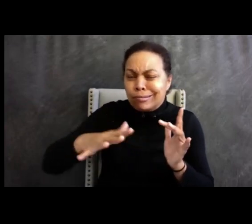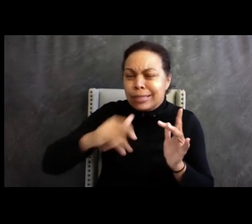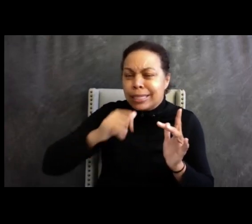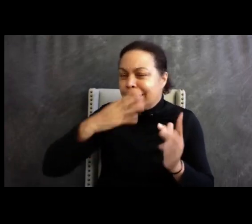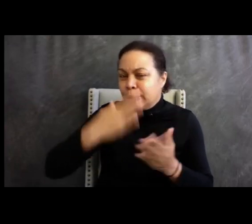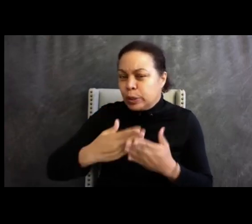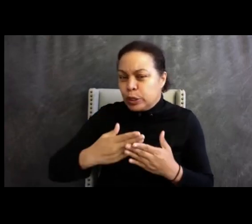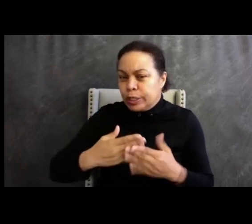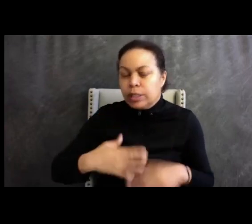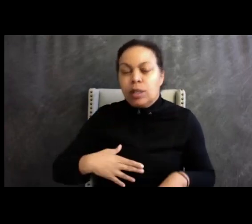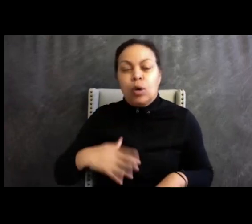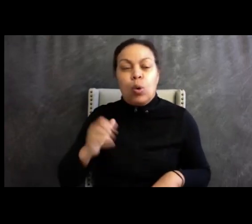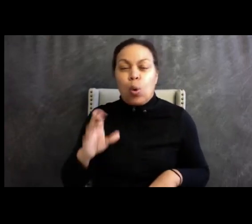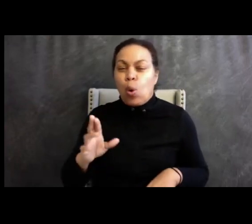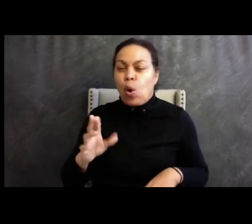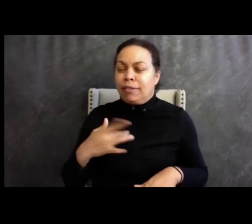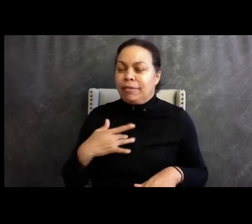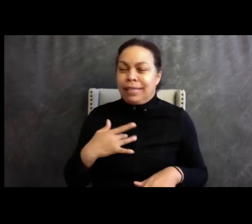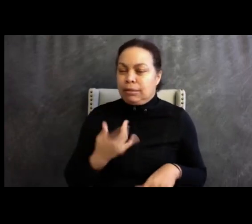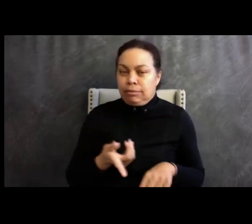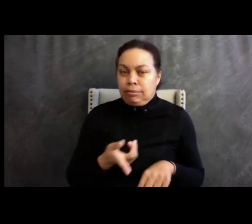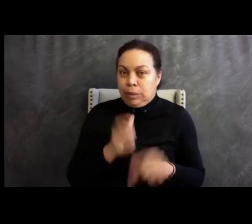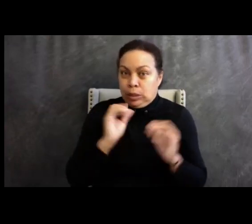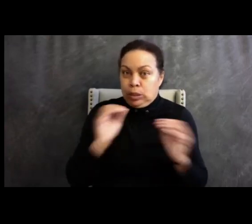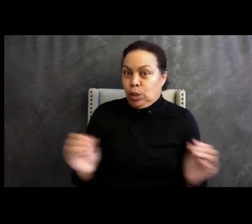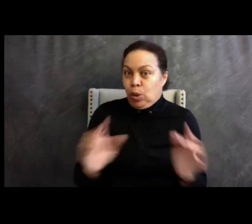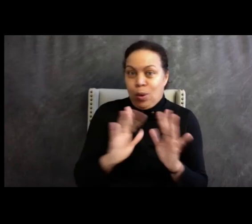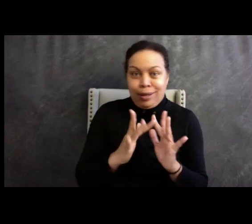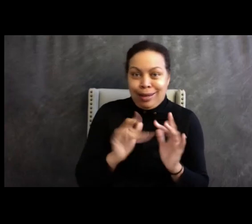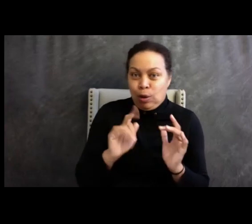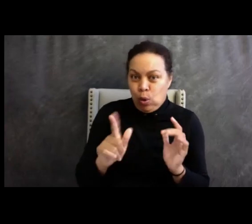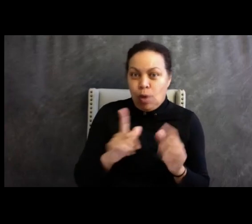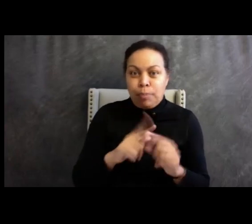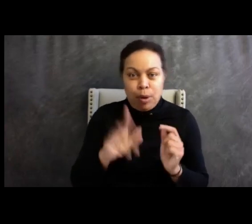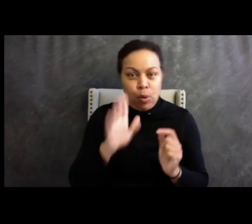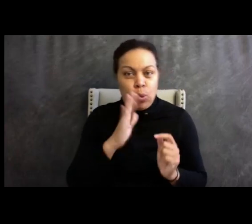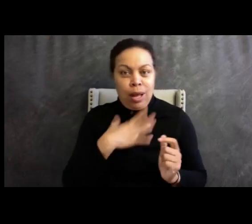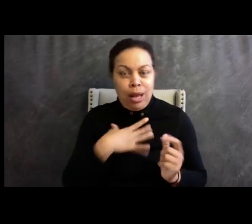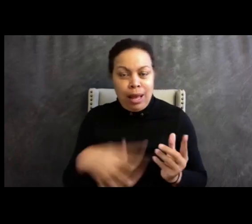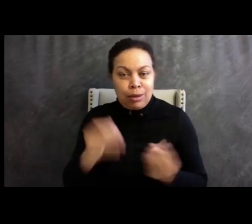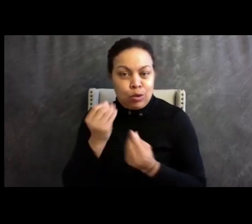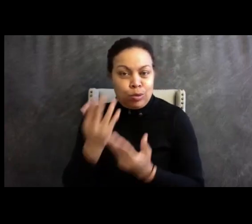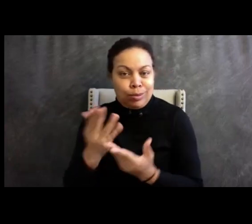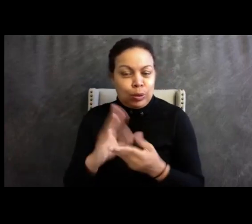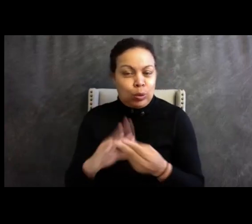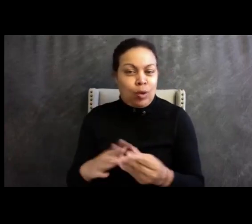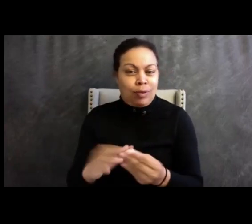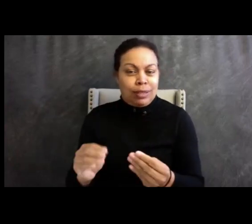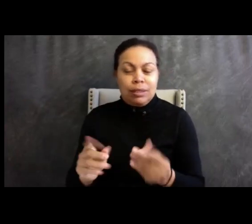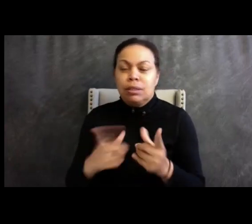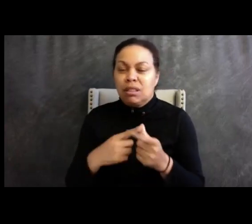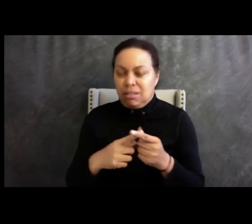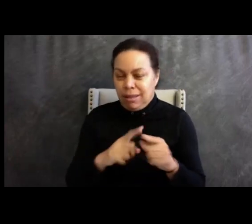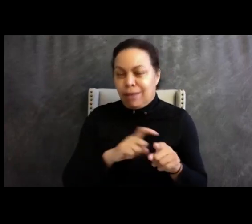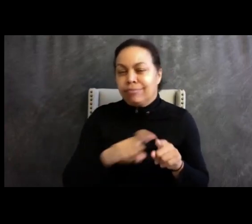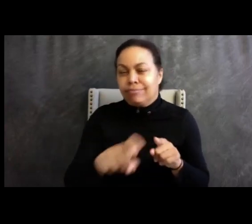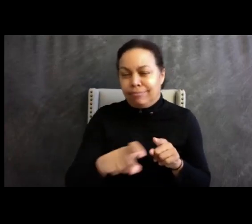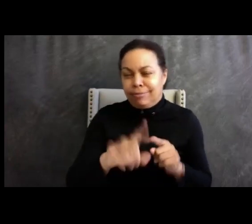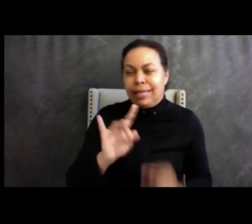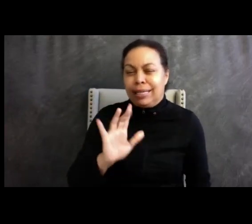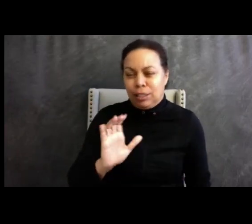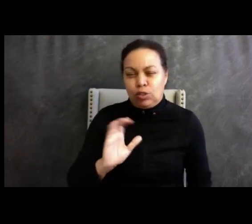are separated by that digital divide but still would love to record a story, you can also do that on that 800